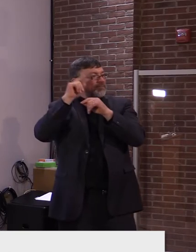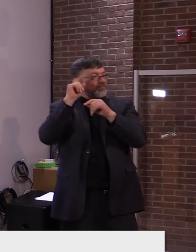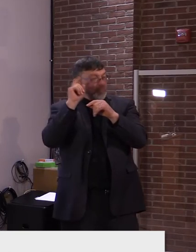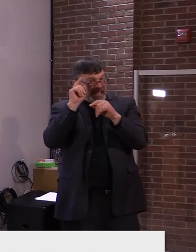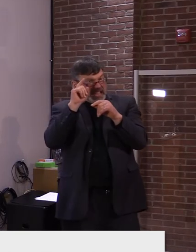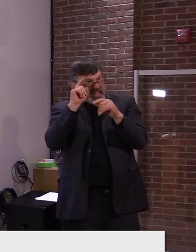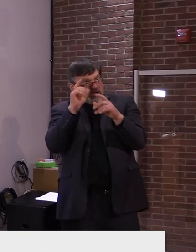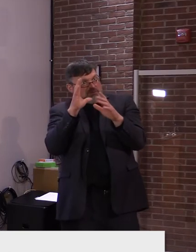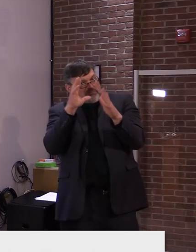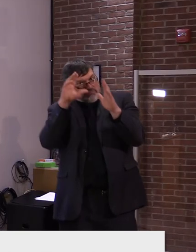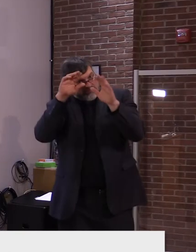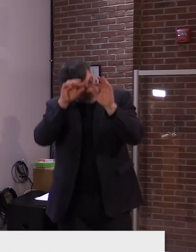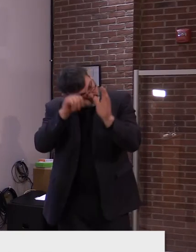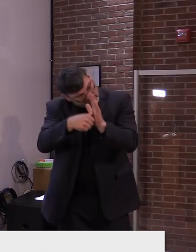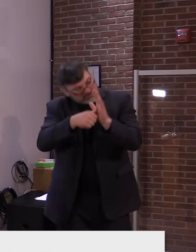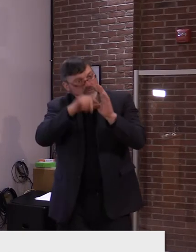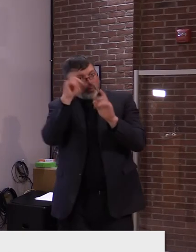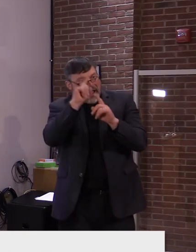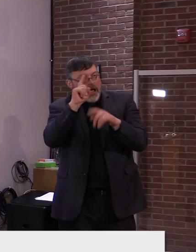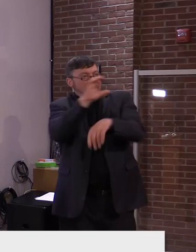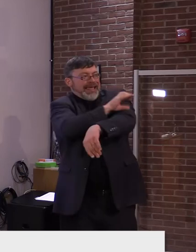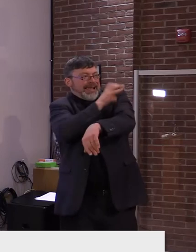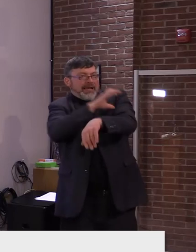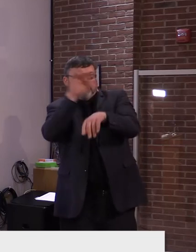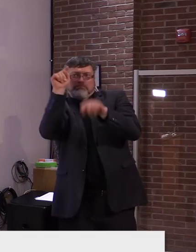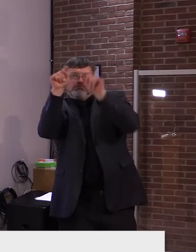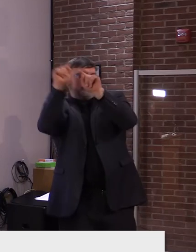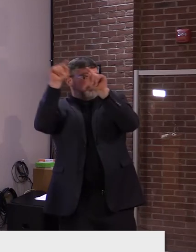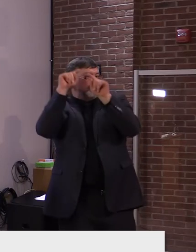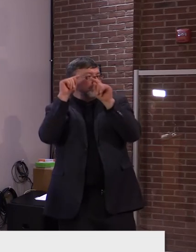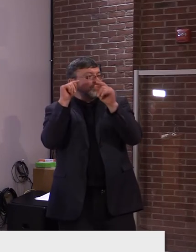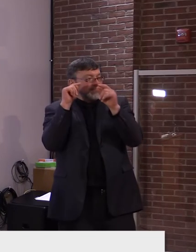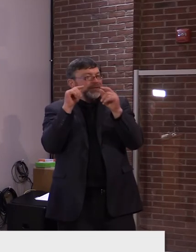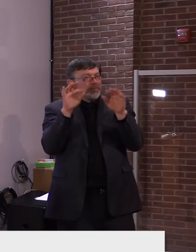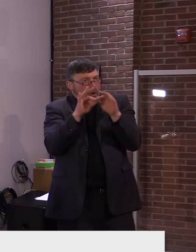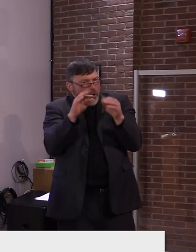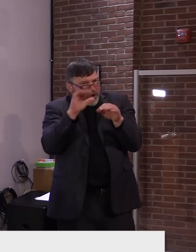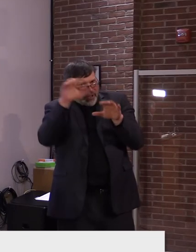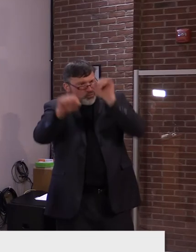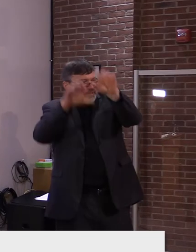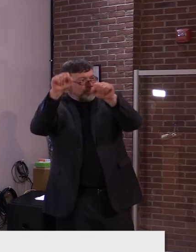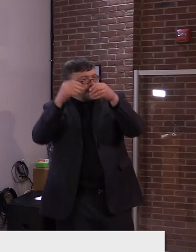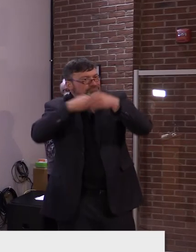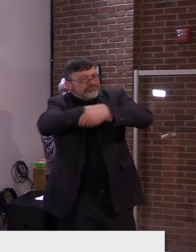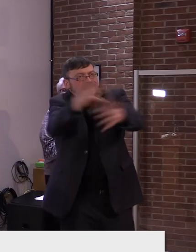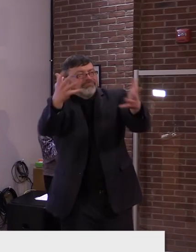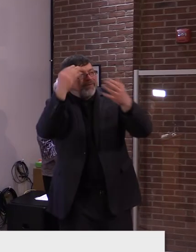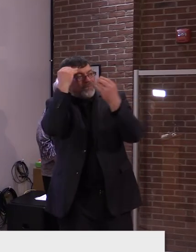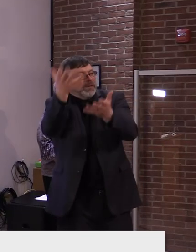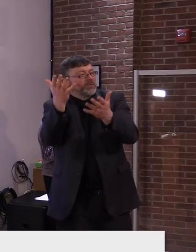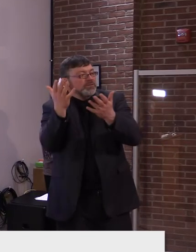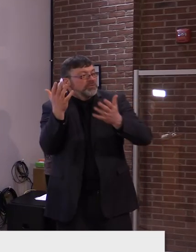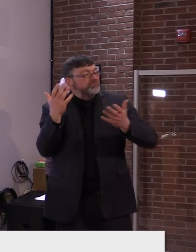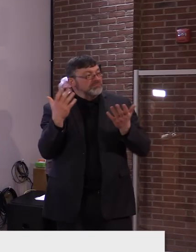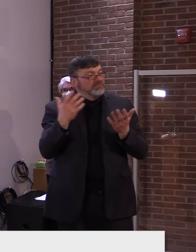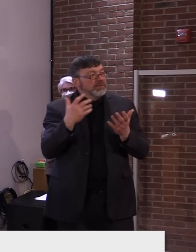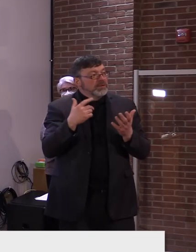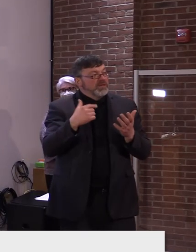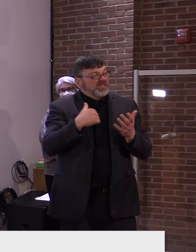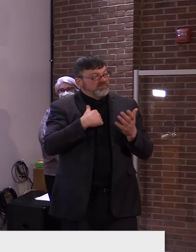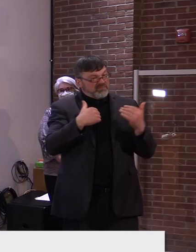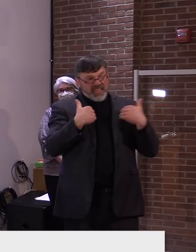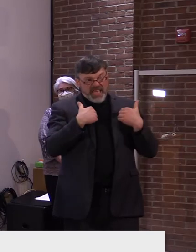it's making people aware, making healthcare providers aware. I went through the list